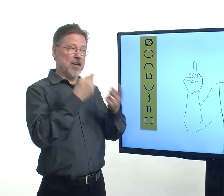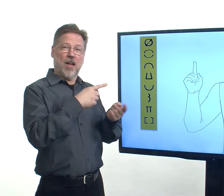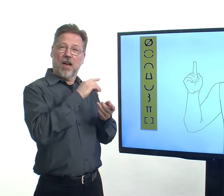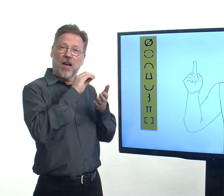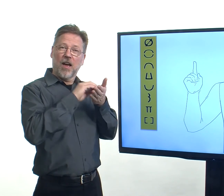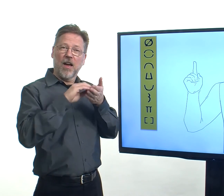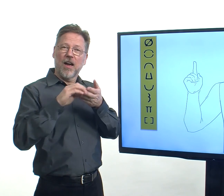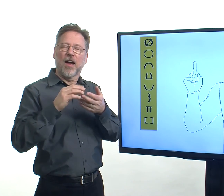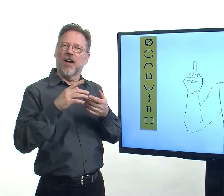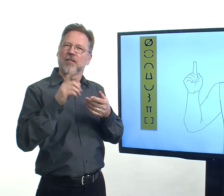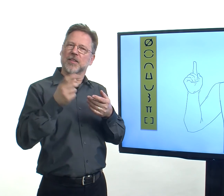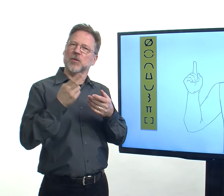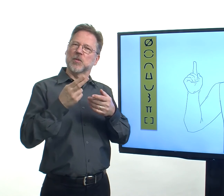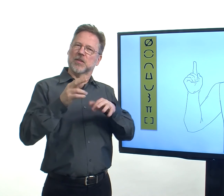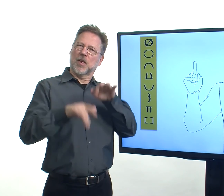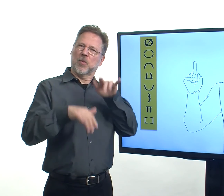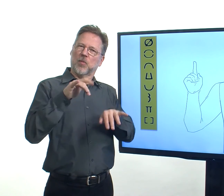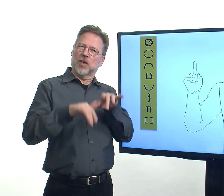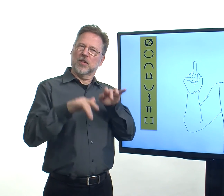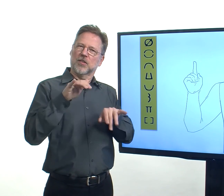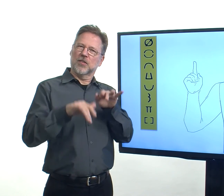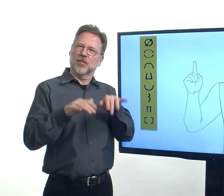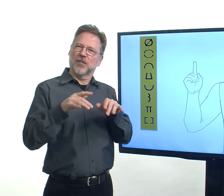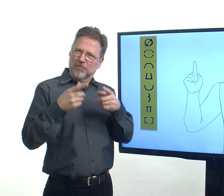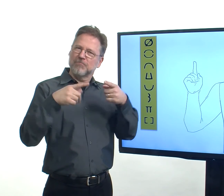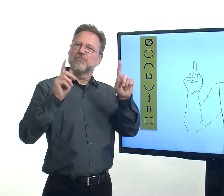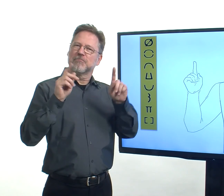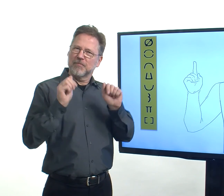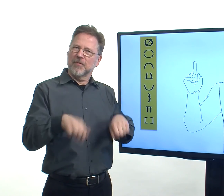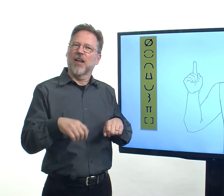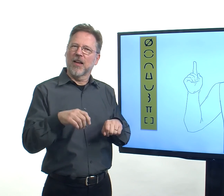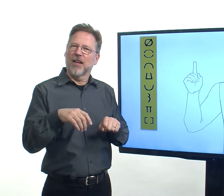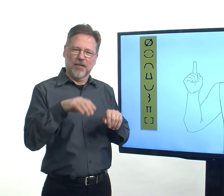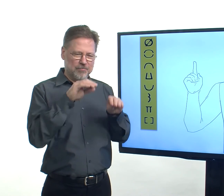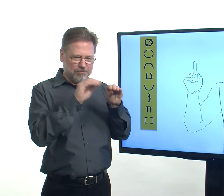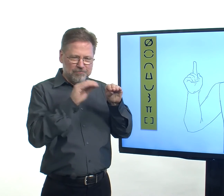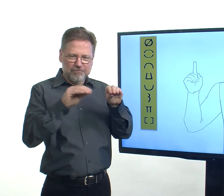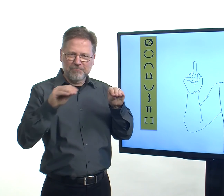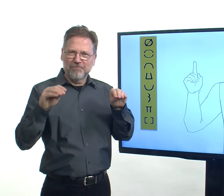a typewriter. So making linear notations was easy, but